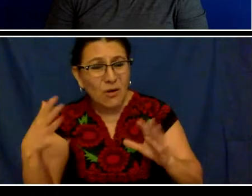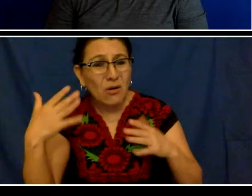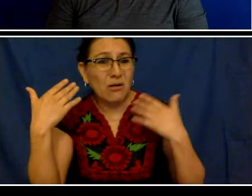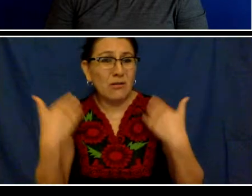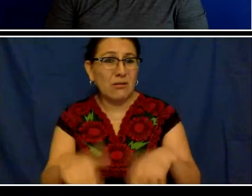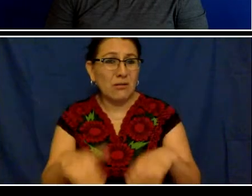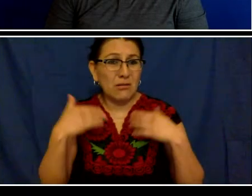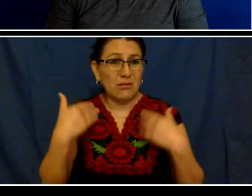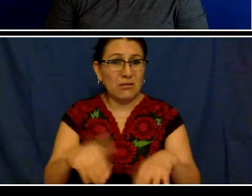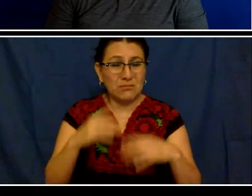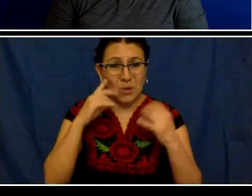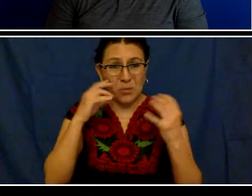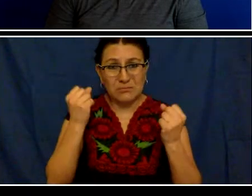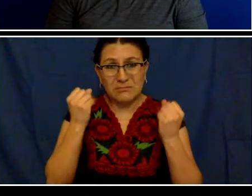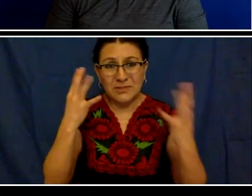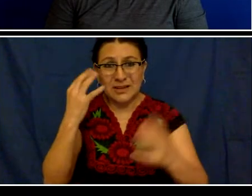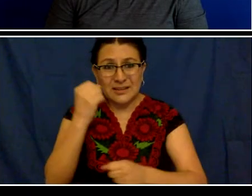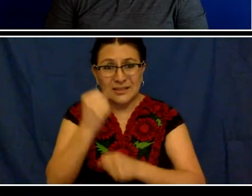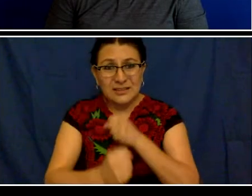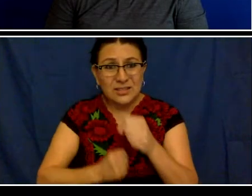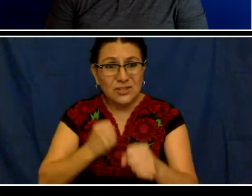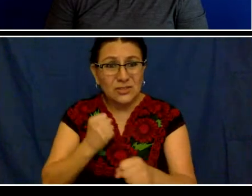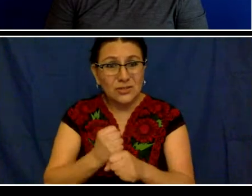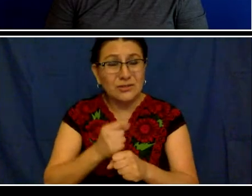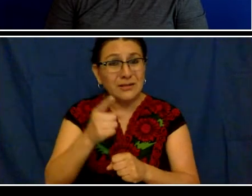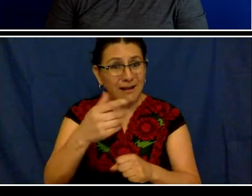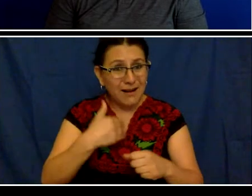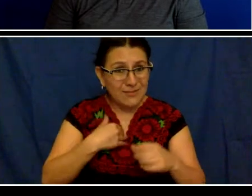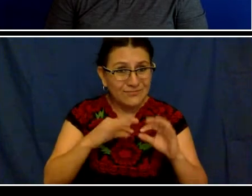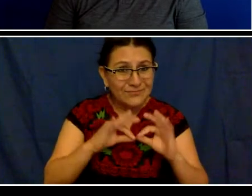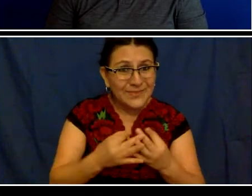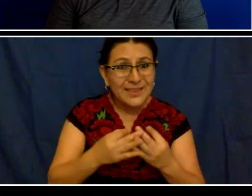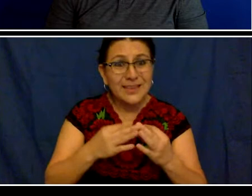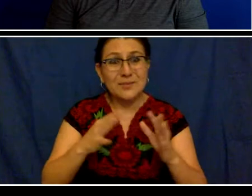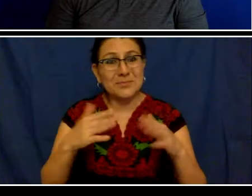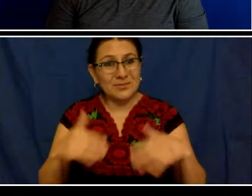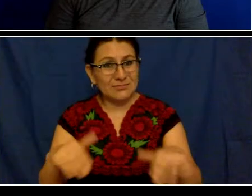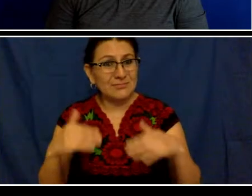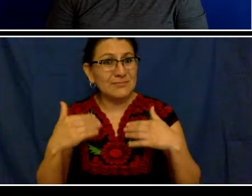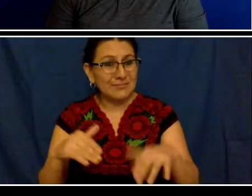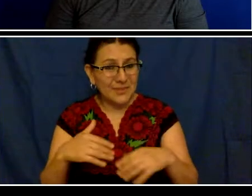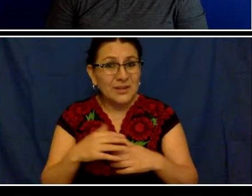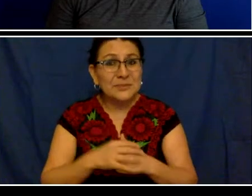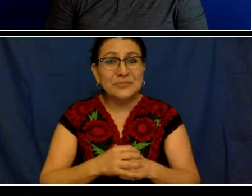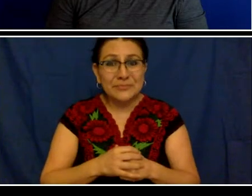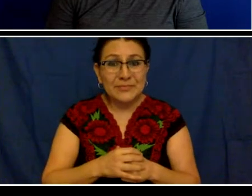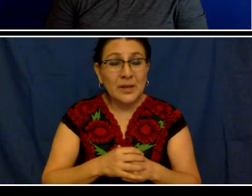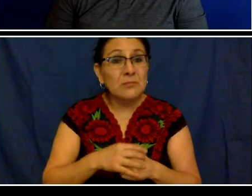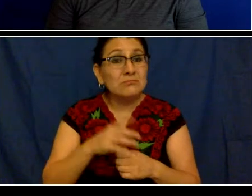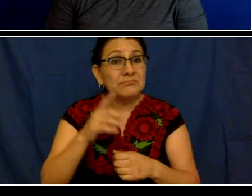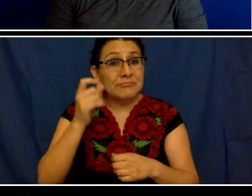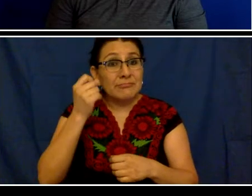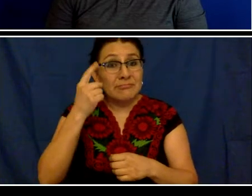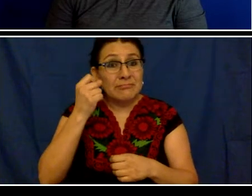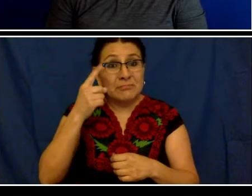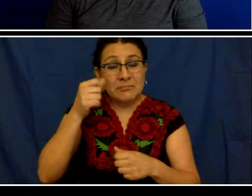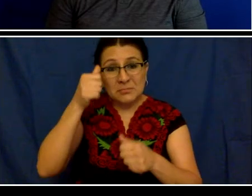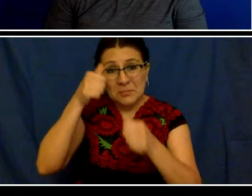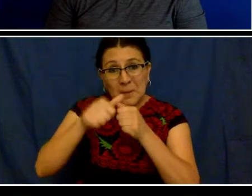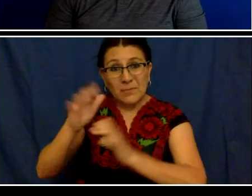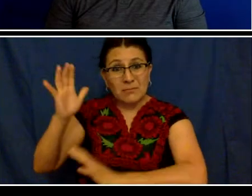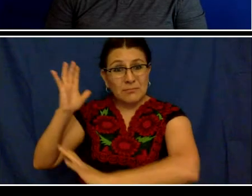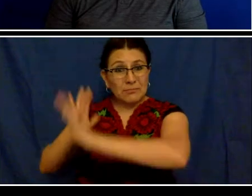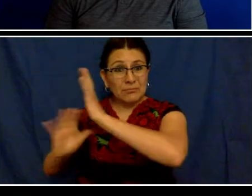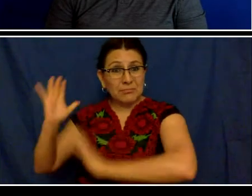She would release, go back to jail. They would release her. She'd end up back in jail. So for many years, she was in and out of jail. She had family. She had a lot of